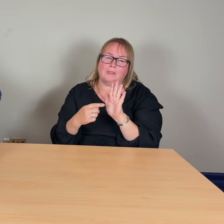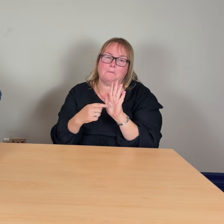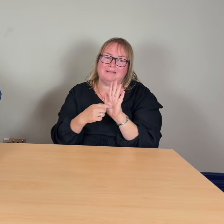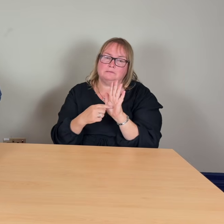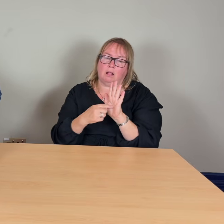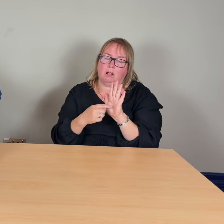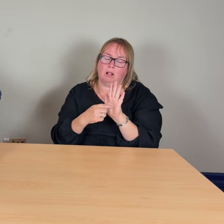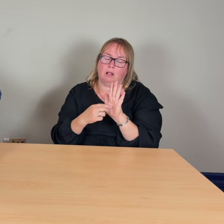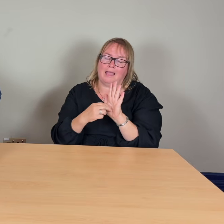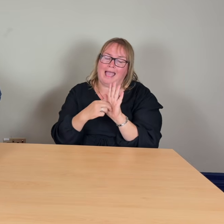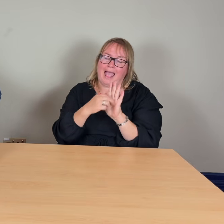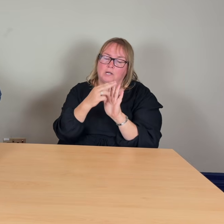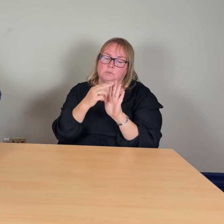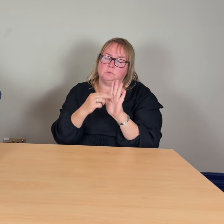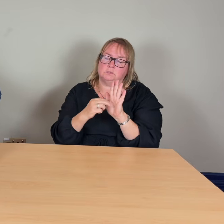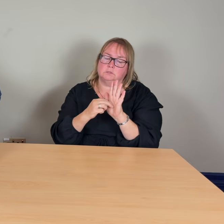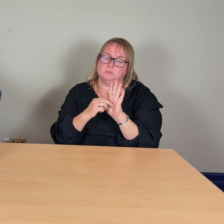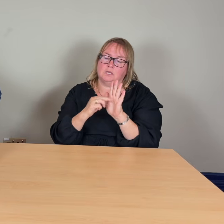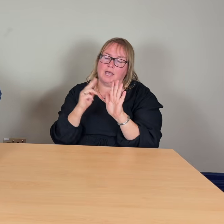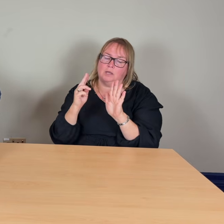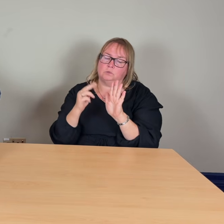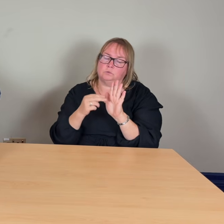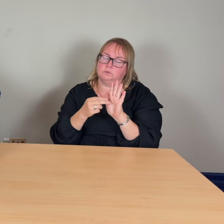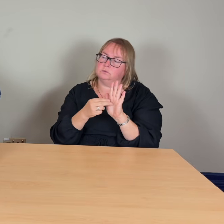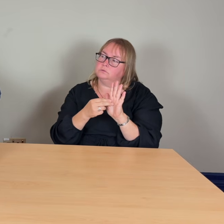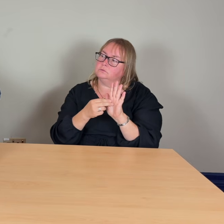middle, brush out,